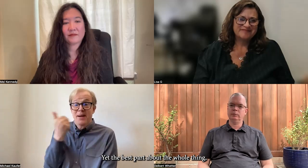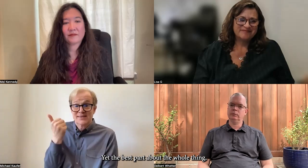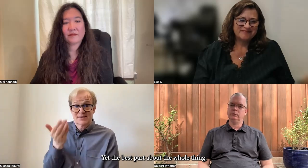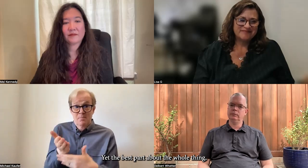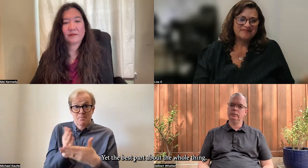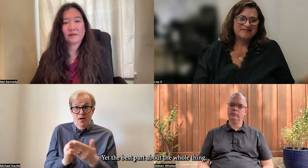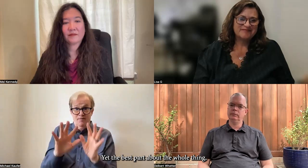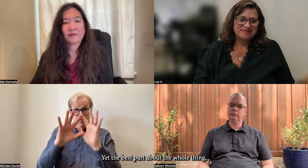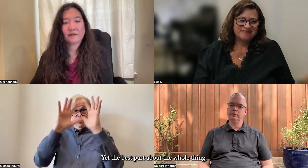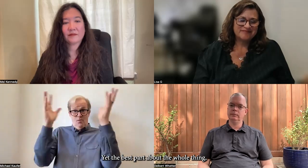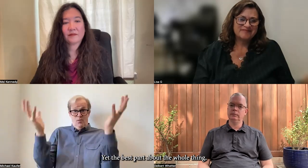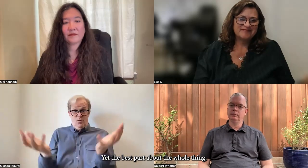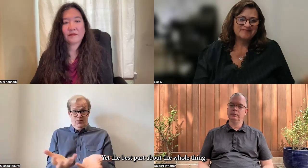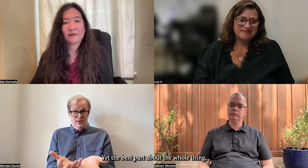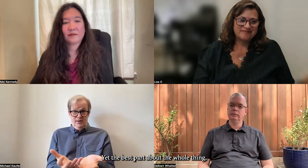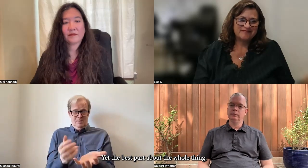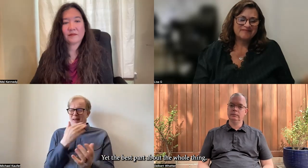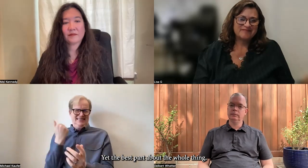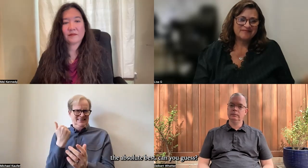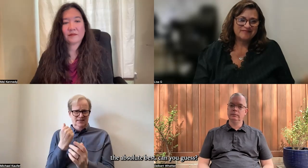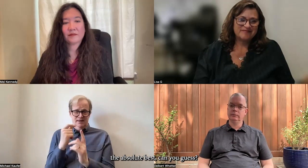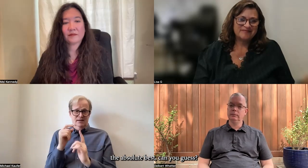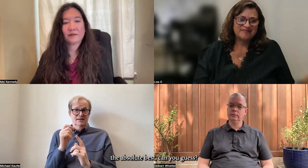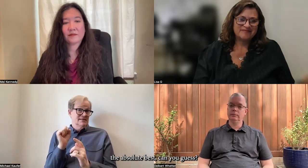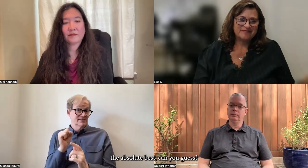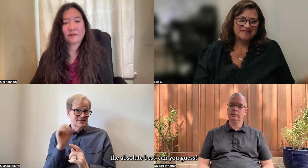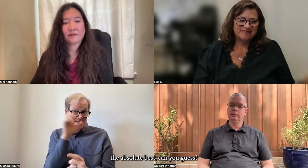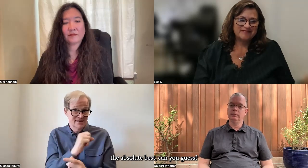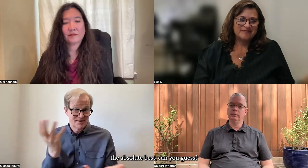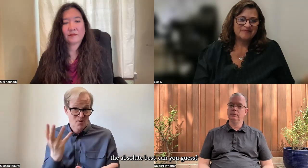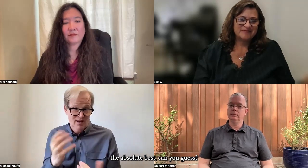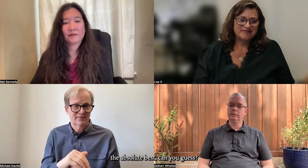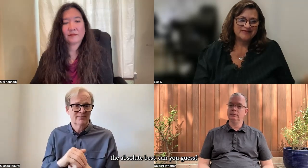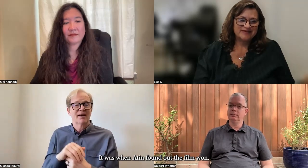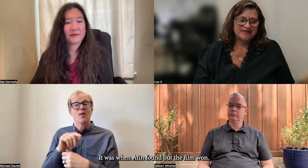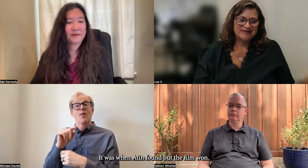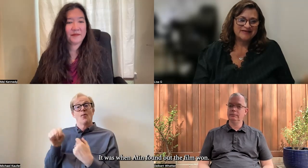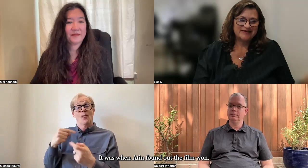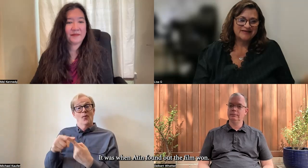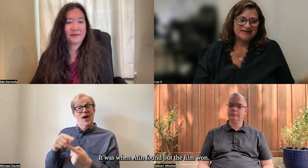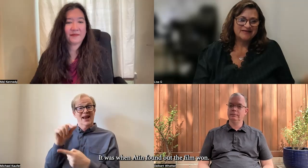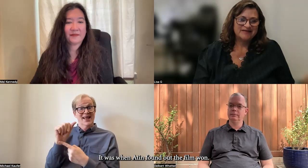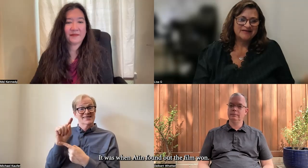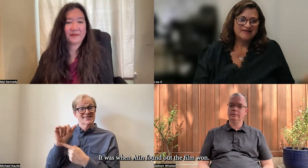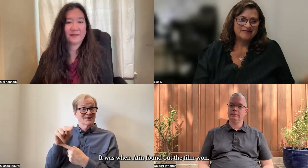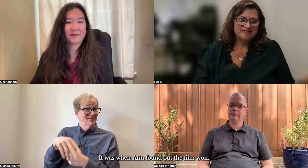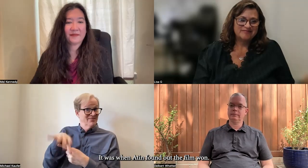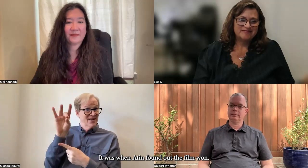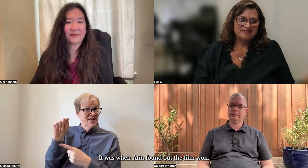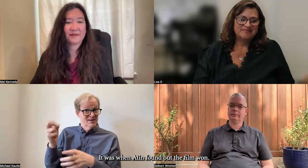best part about the whole thing, the absolute best, can you guess? It was when Tin found out